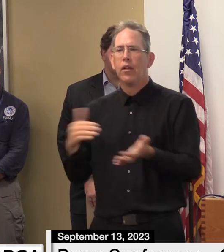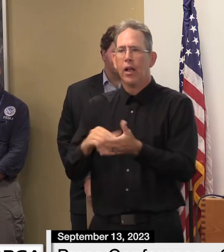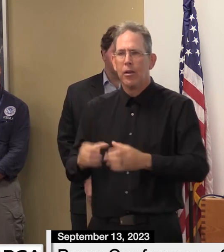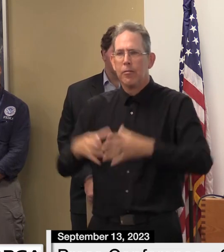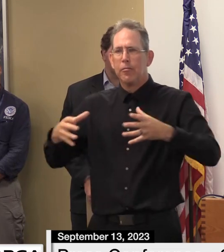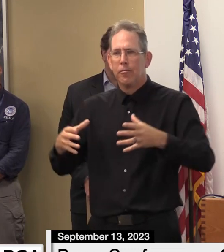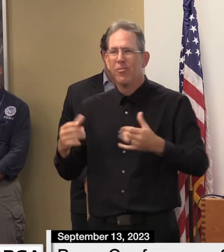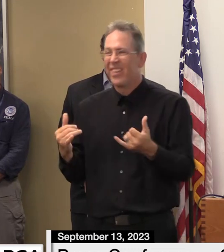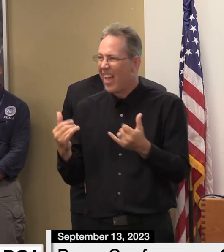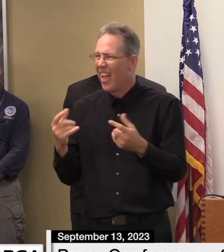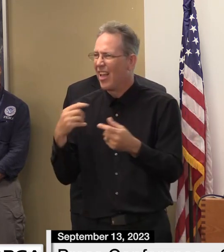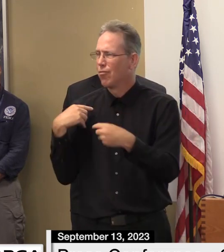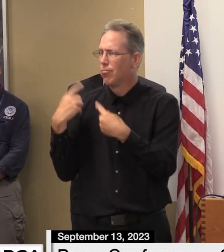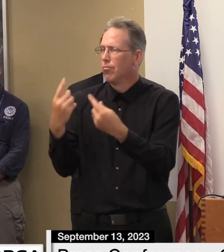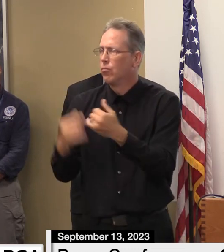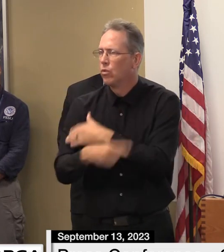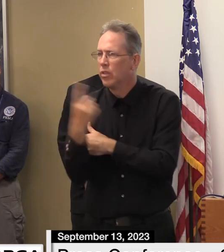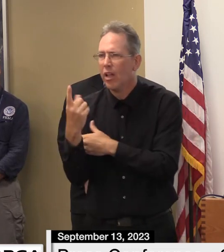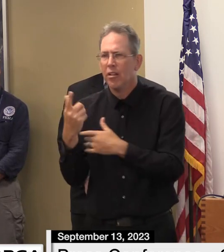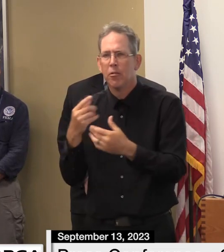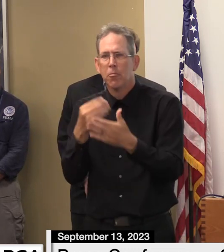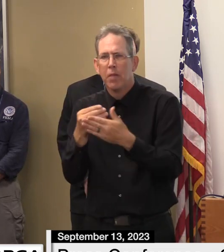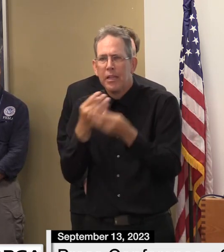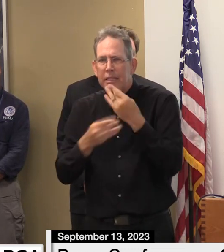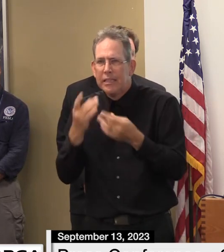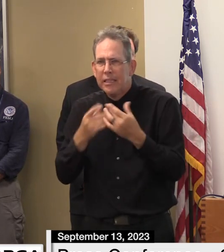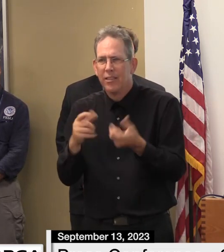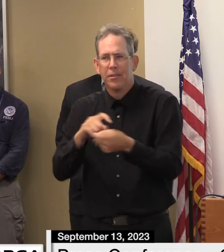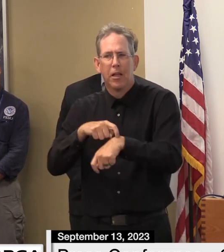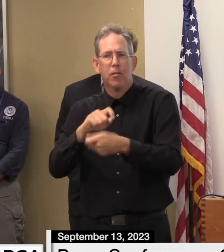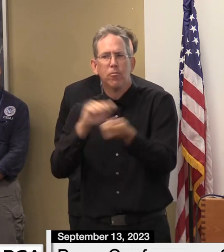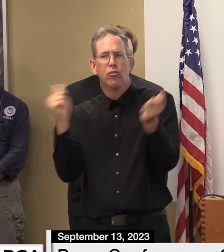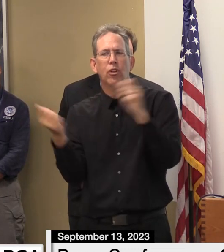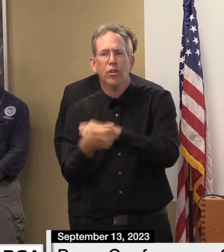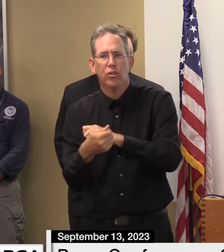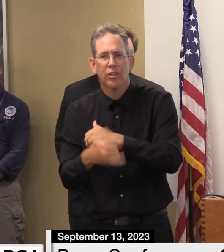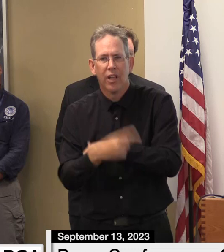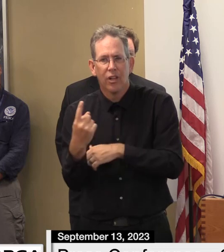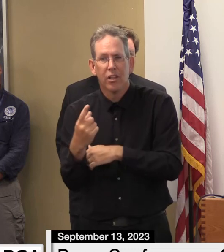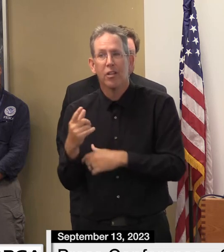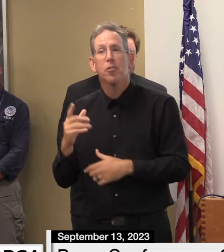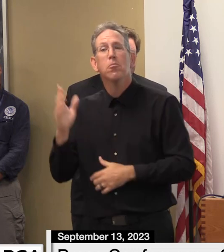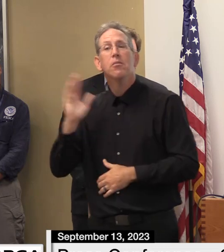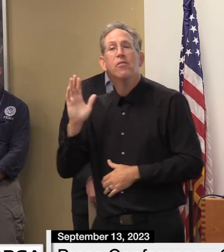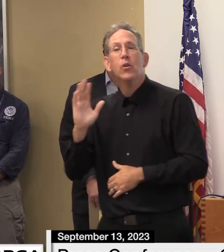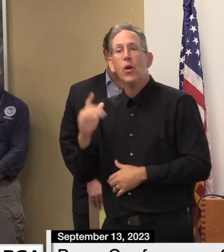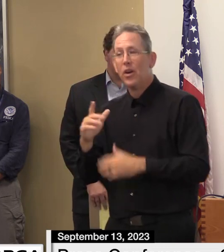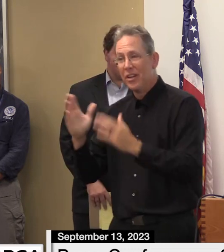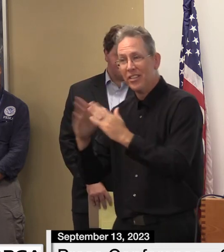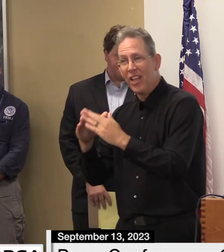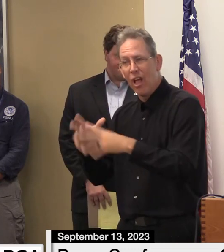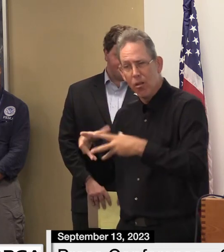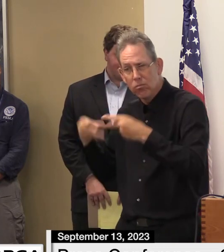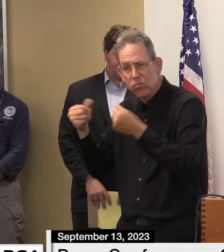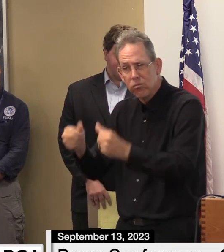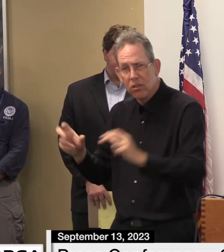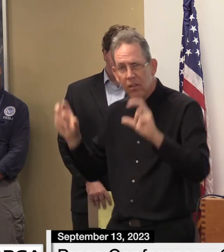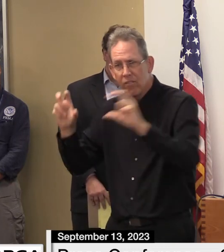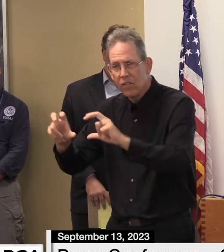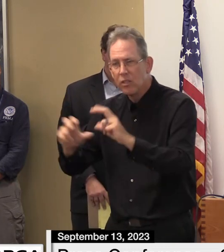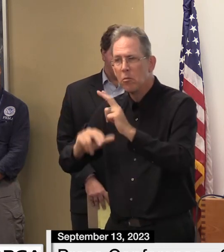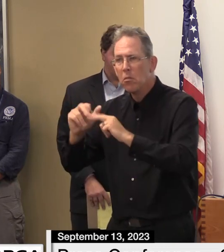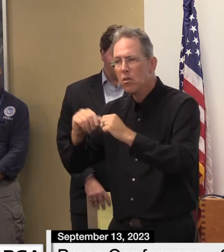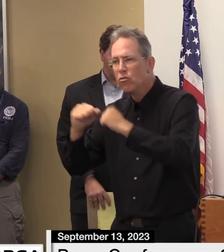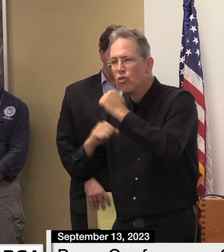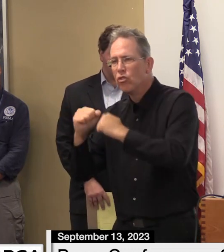times change. And now, those infrastructure costs that used to be borne by municipalities no longer can be paid